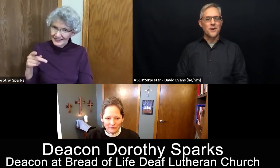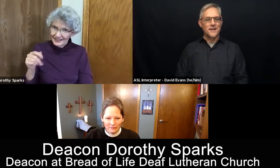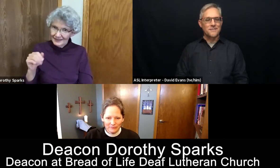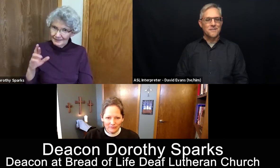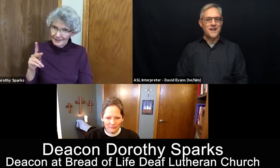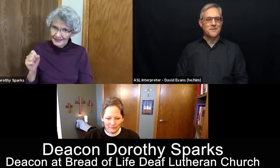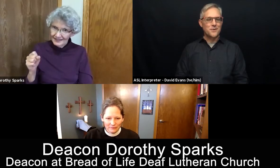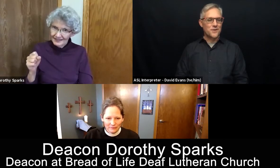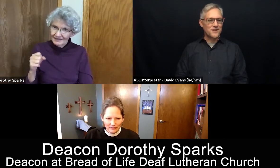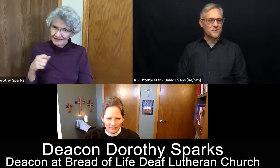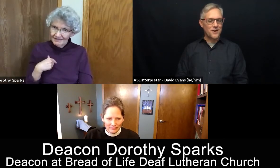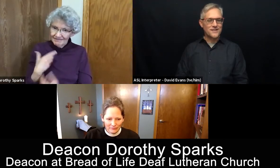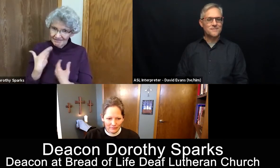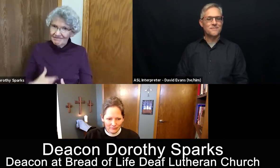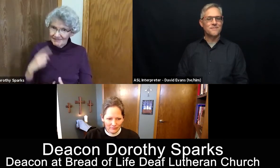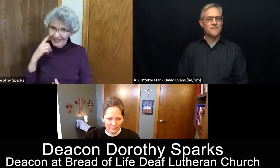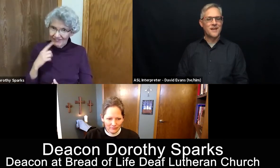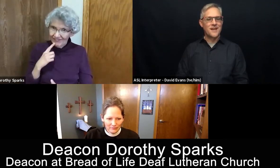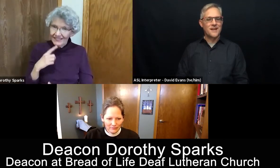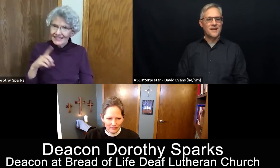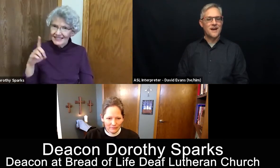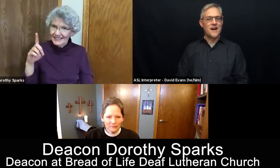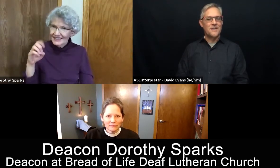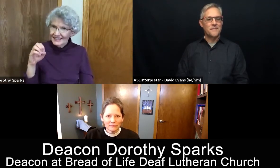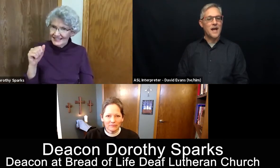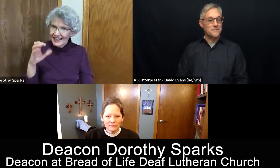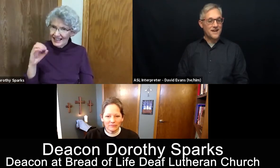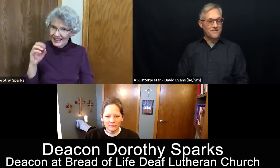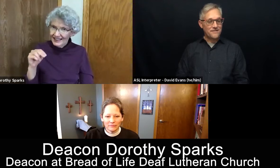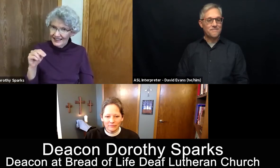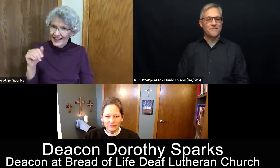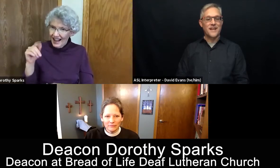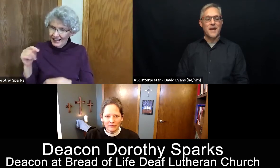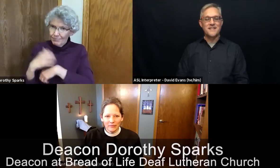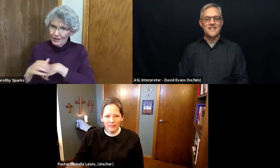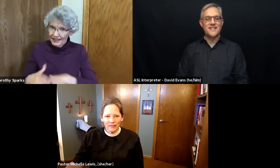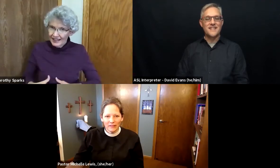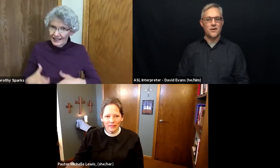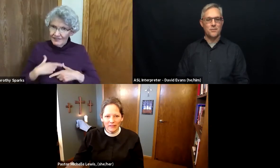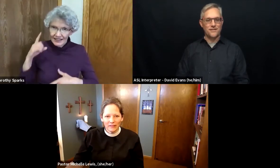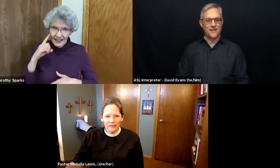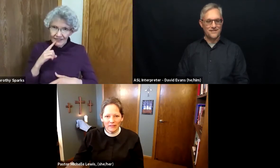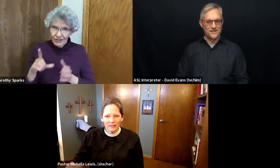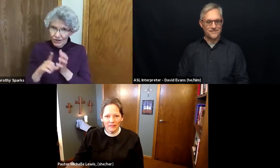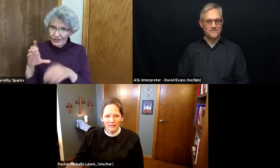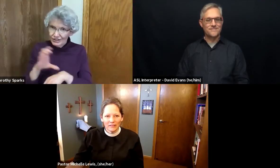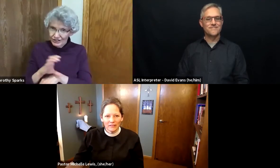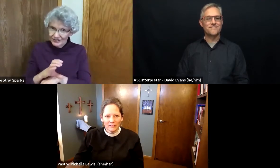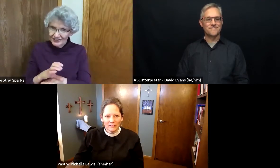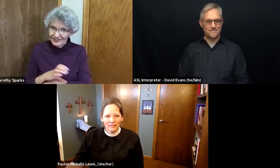Good morning. My name is Dorothy Sparks. I am deaf, and I am a deacon here at Bread of